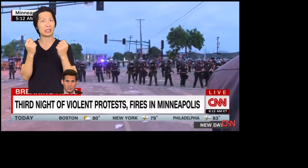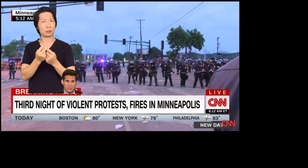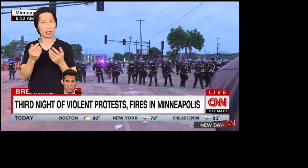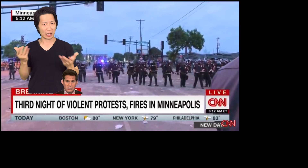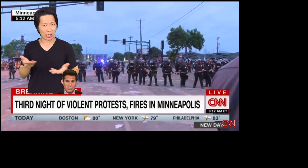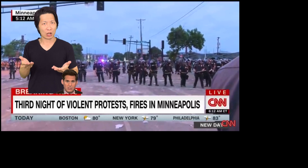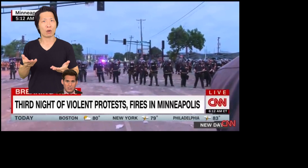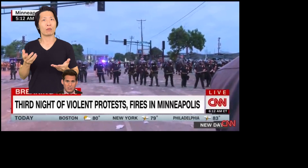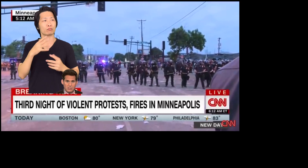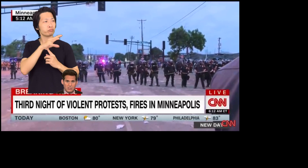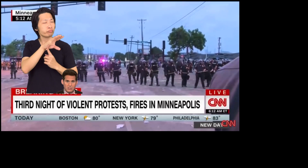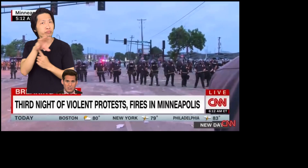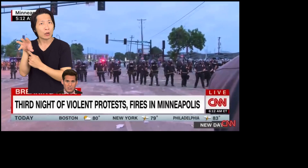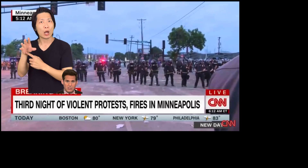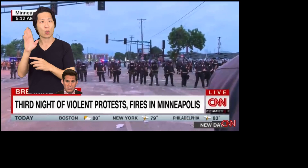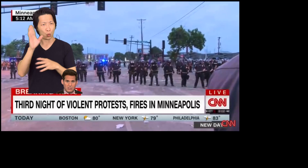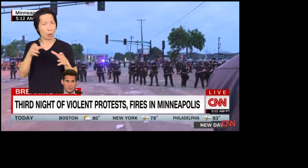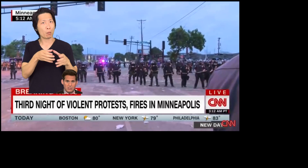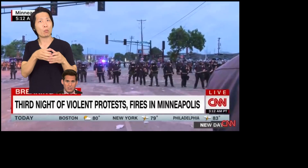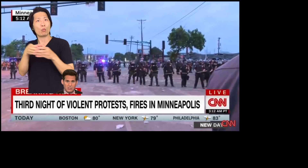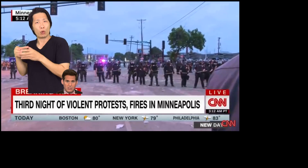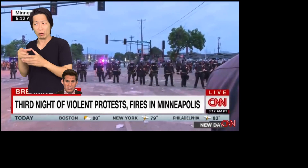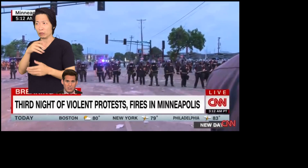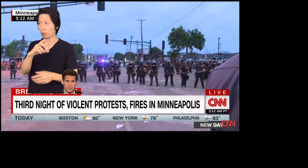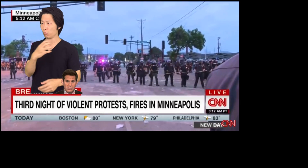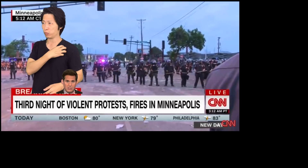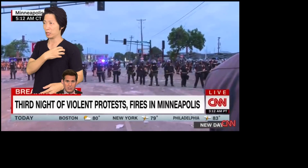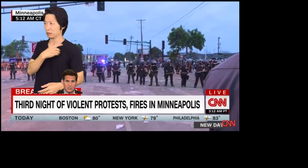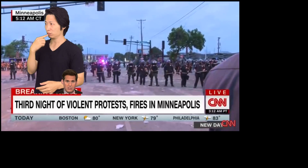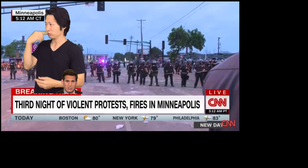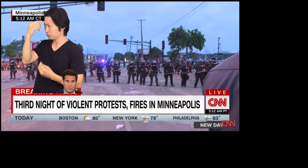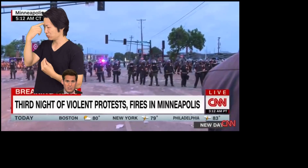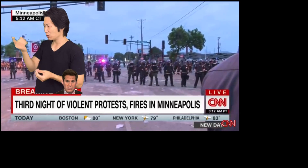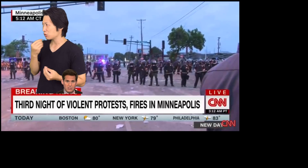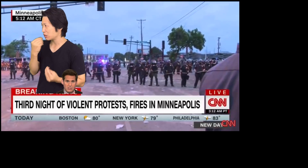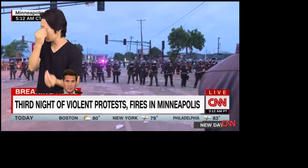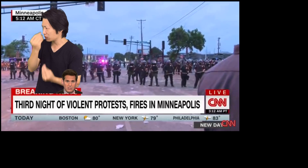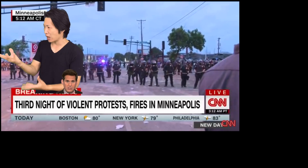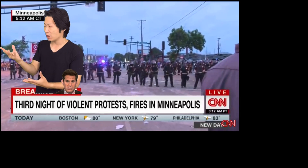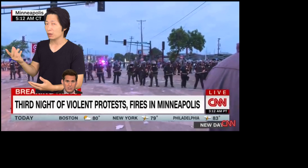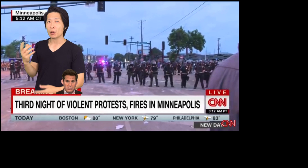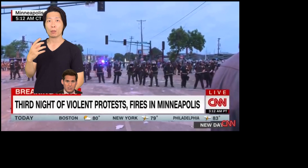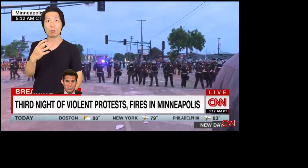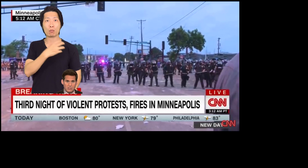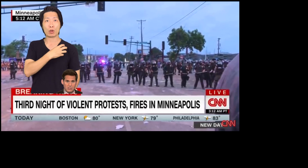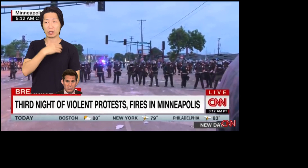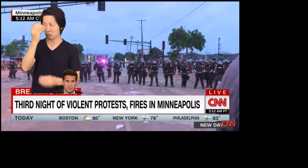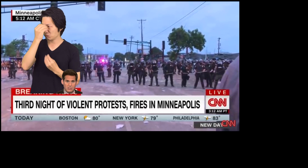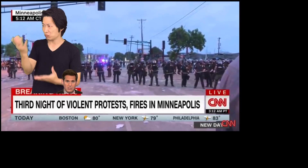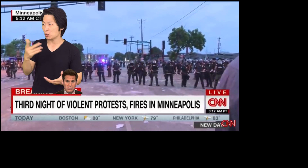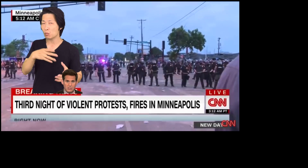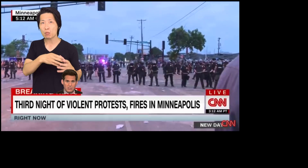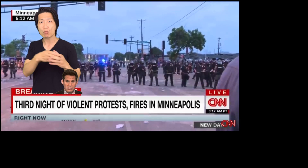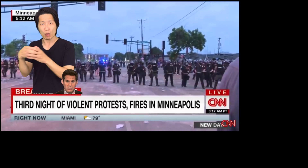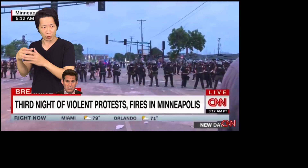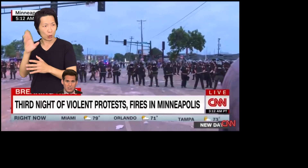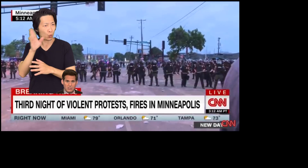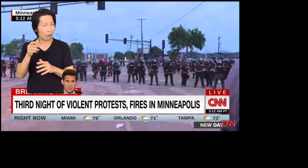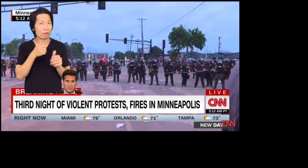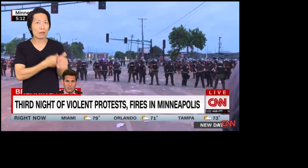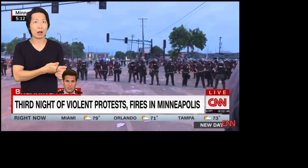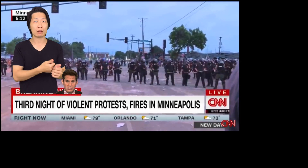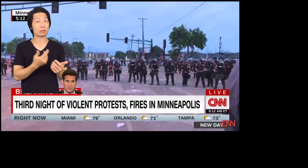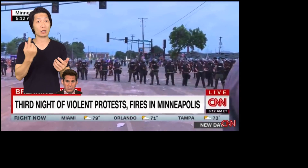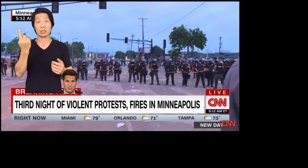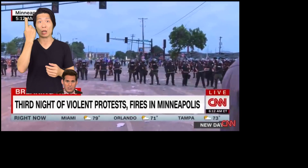was there and moving away as they would request. And then for some reason, he was just